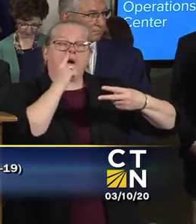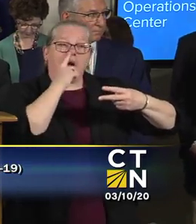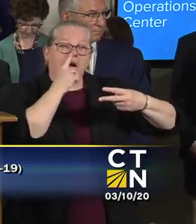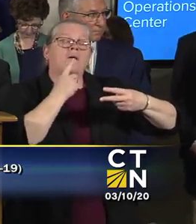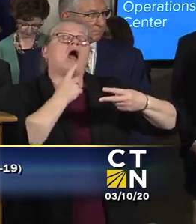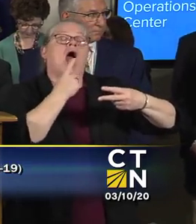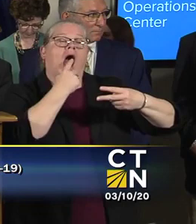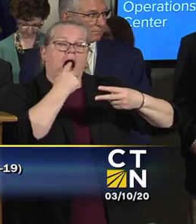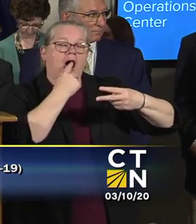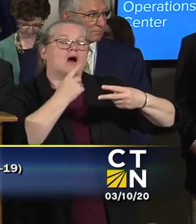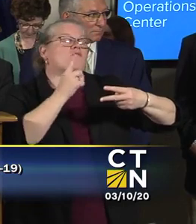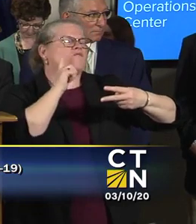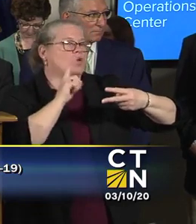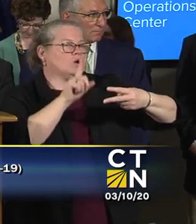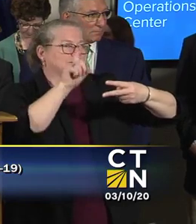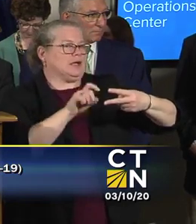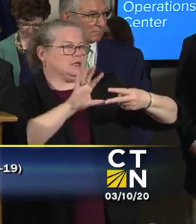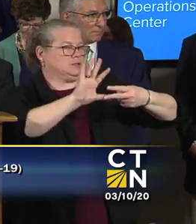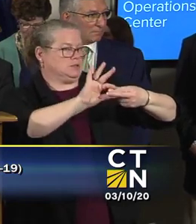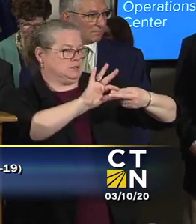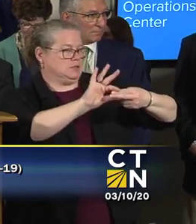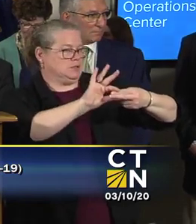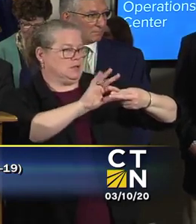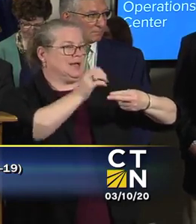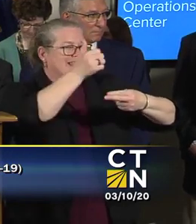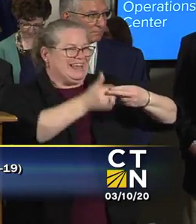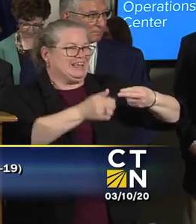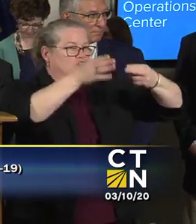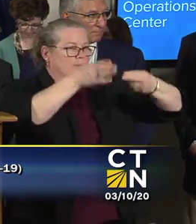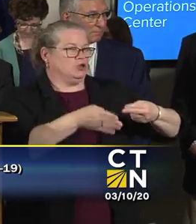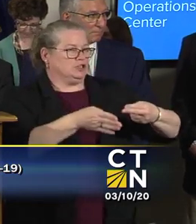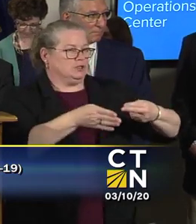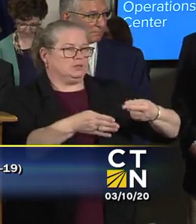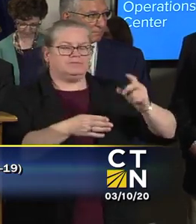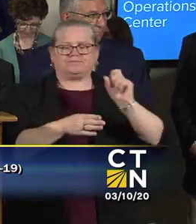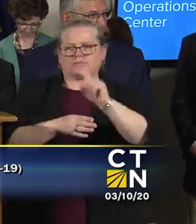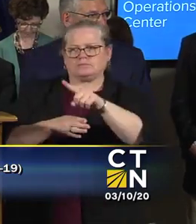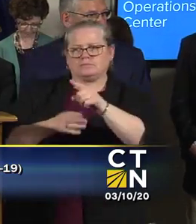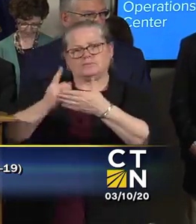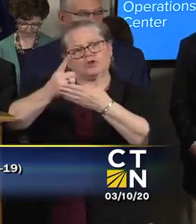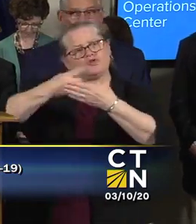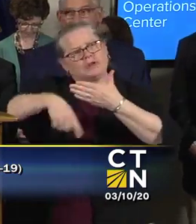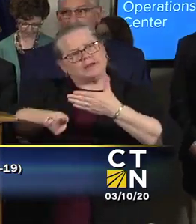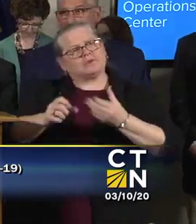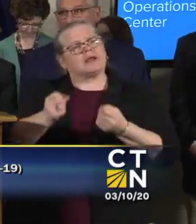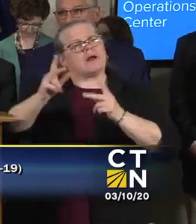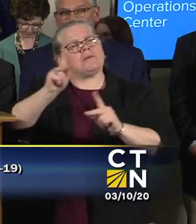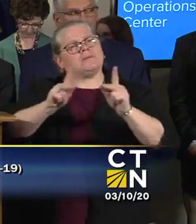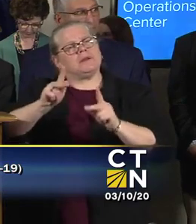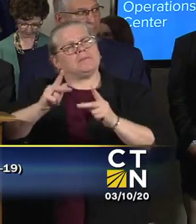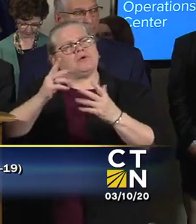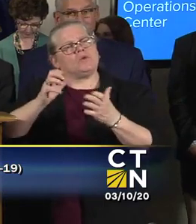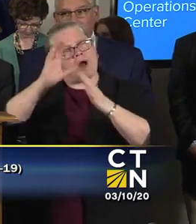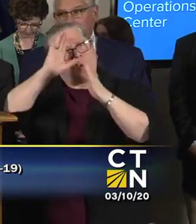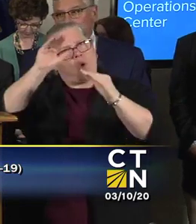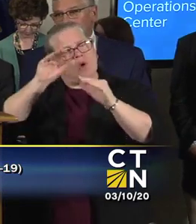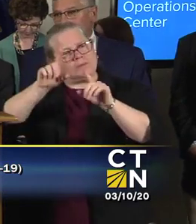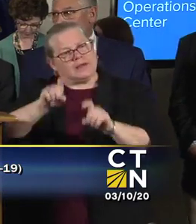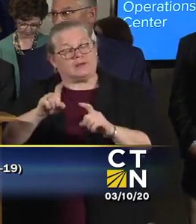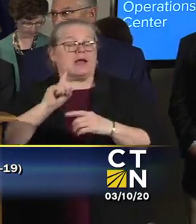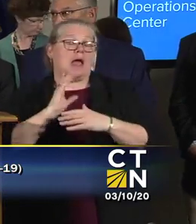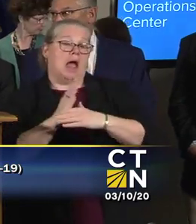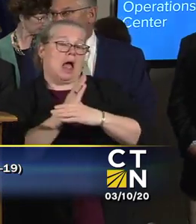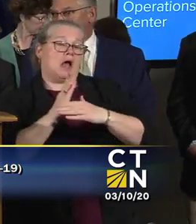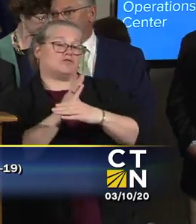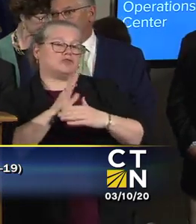hopefully next week at the Public Health Lab? Say that again? How many people do you hope to test next week at the DPH lab? You had mentioned numbers earlier. On an average, we're talking